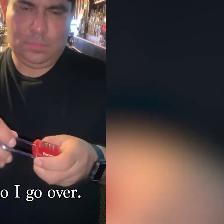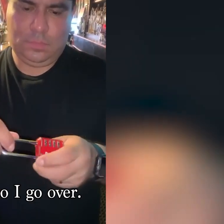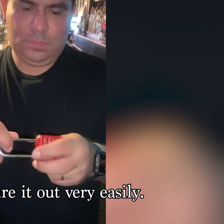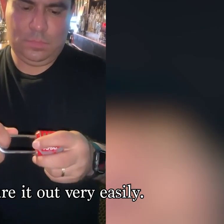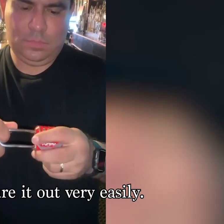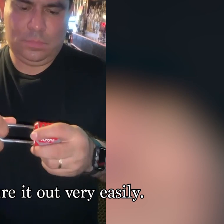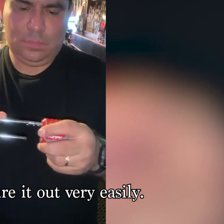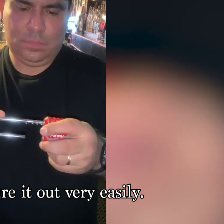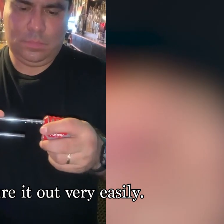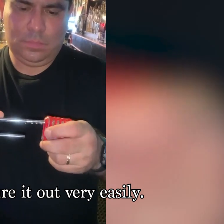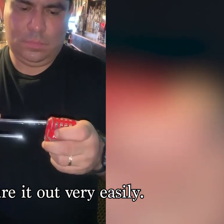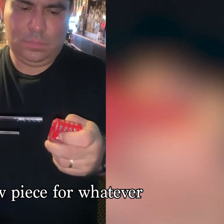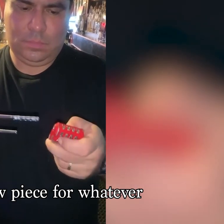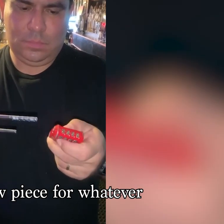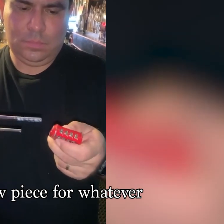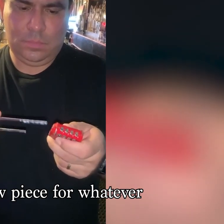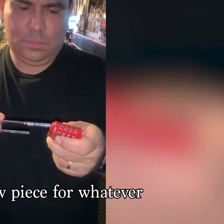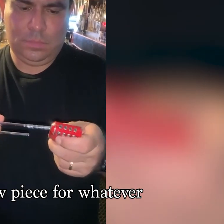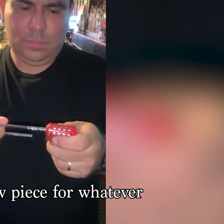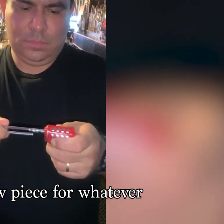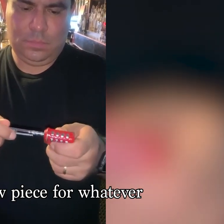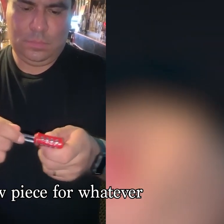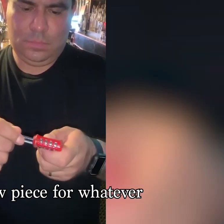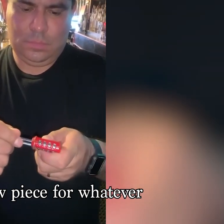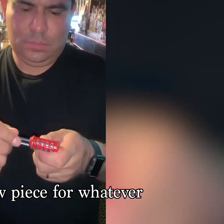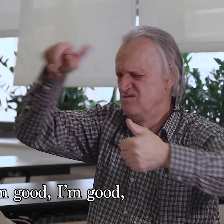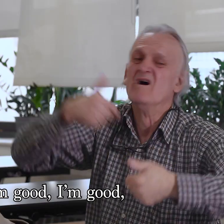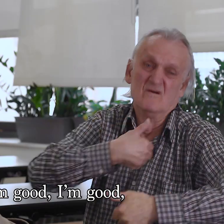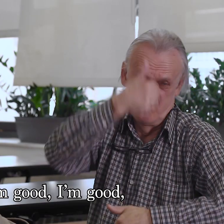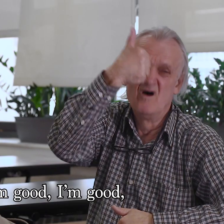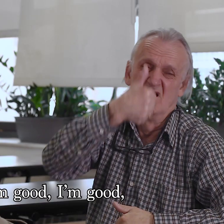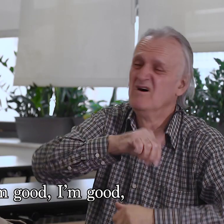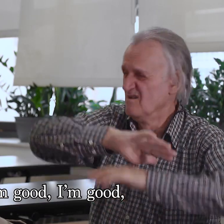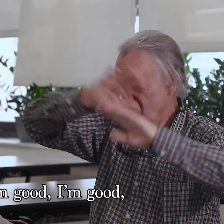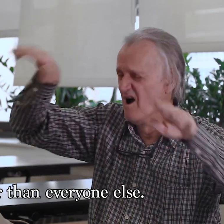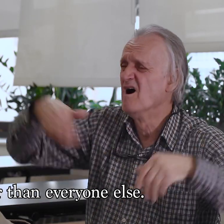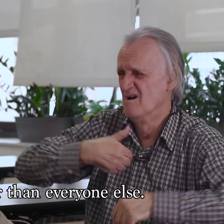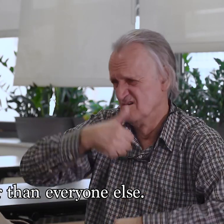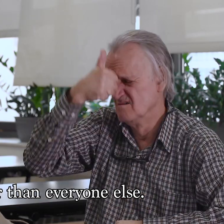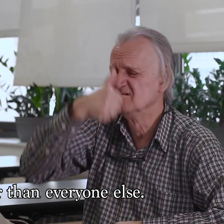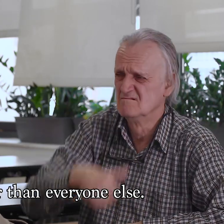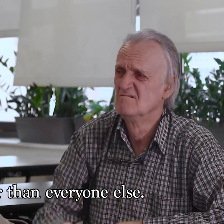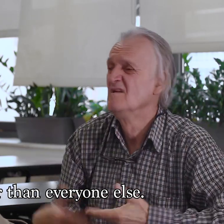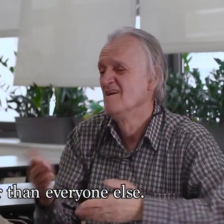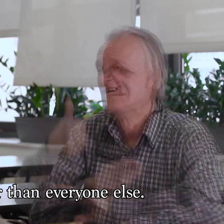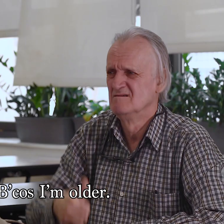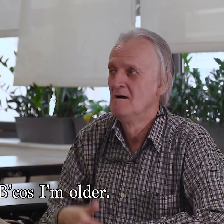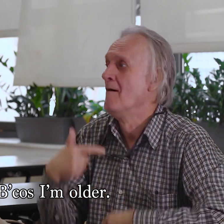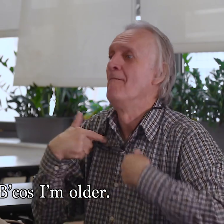I can figure it out very easily, get a new piece for whatever. And, I'm good. I'm better than everyone else. I'm